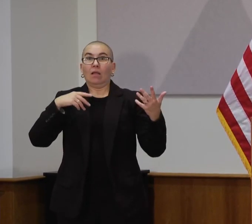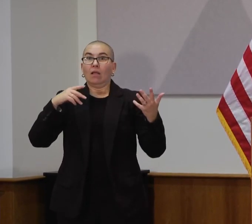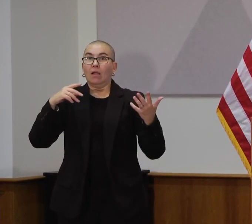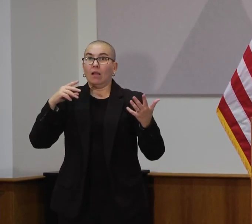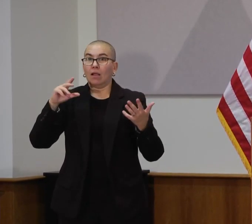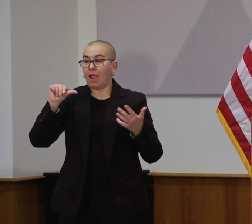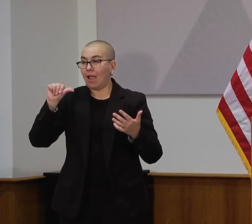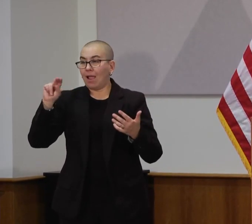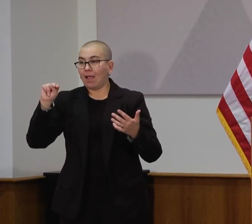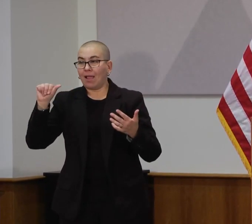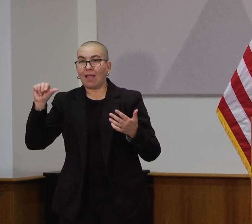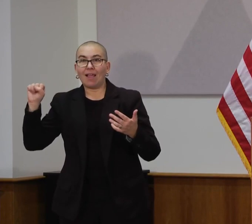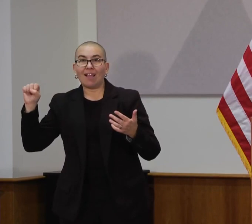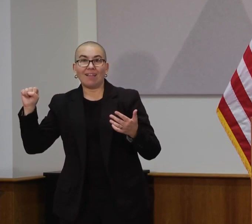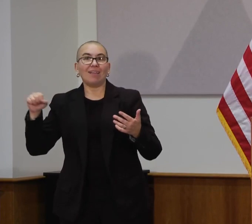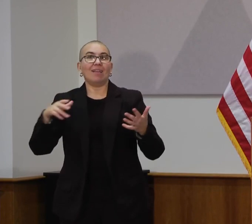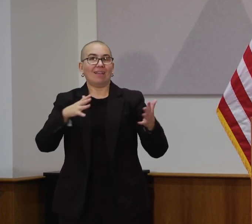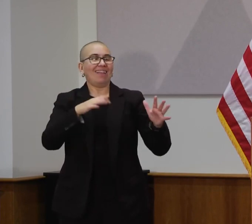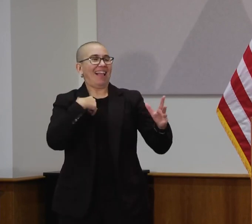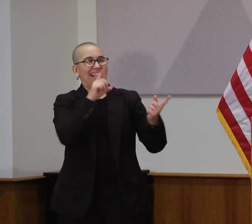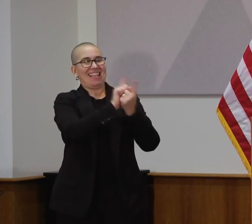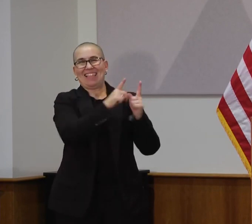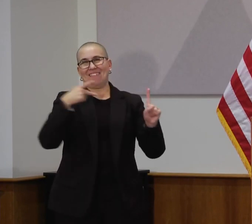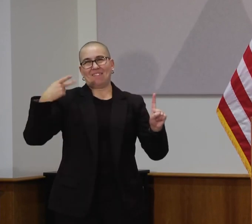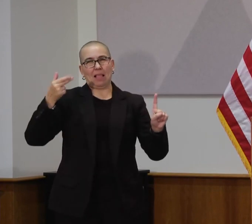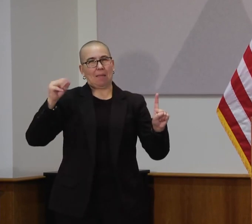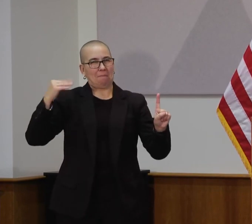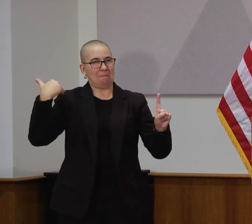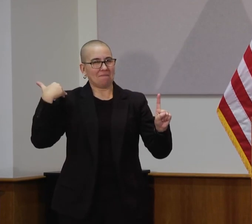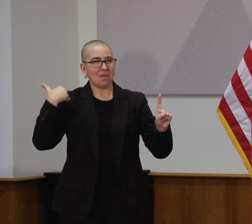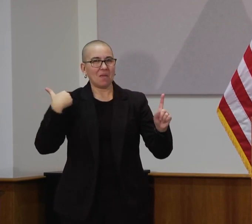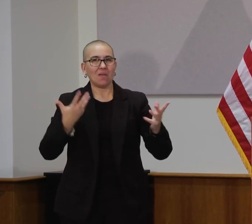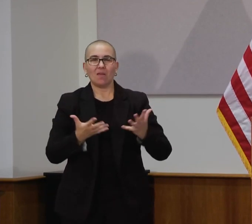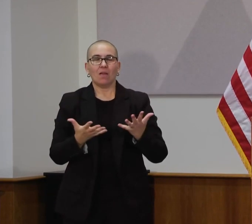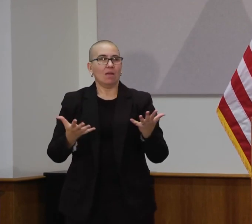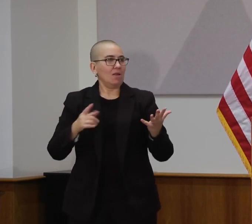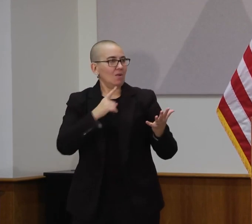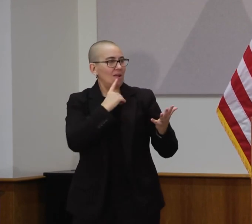before. Our two other speakers, I have not, and I asked them to come here